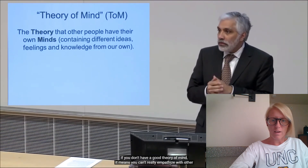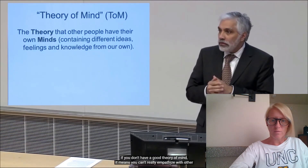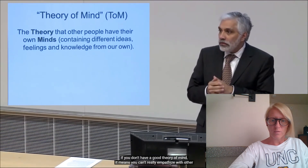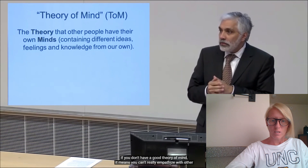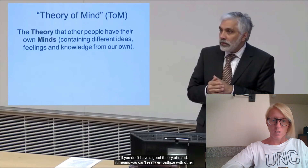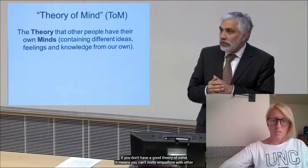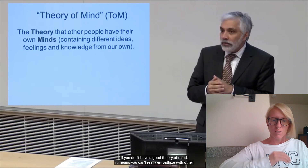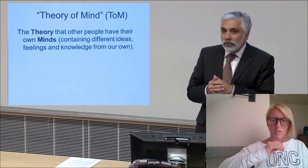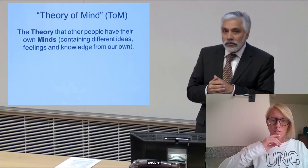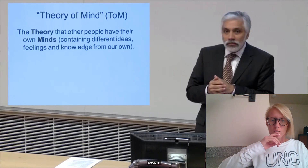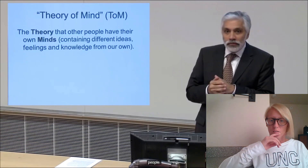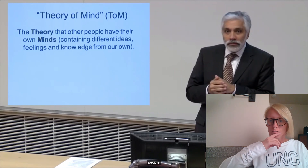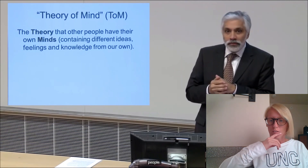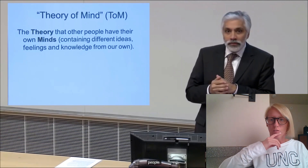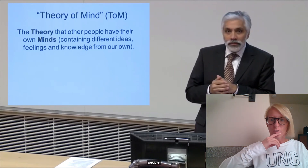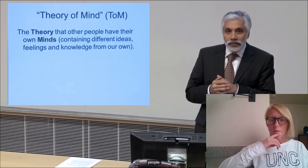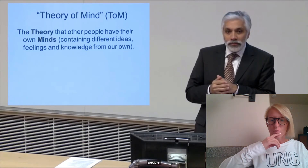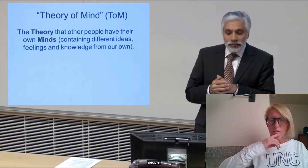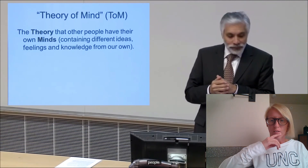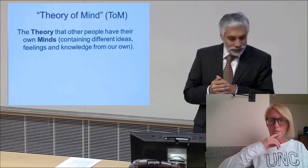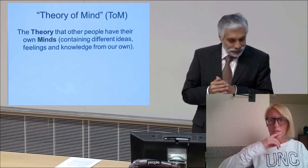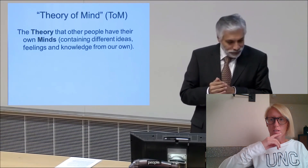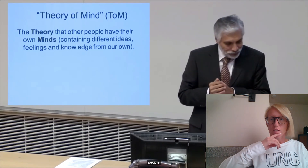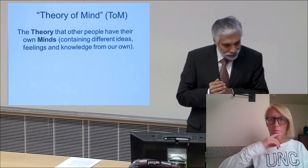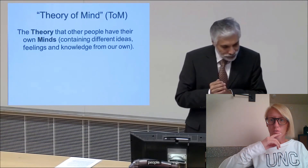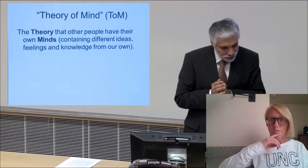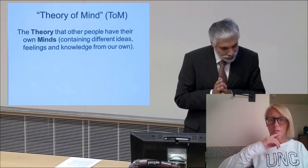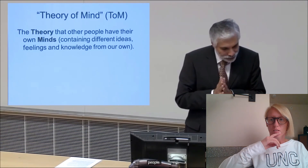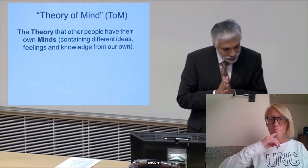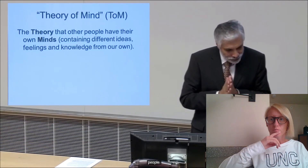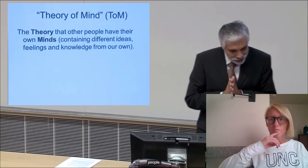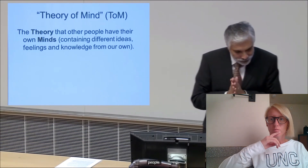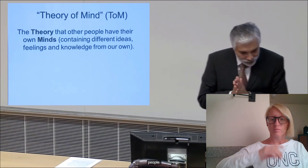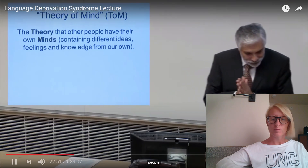can't really empathize with other people. can't really emphasize.